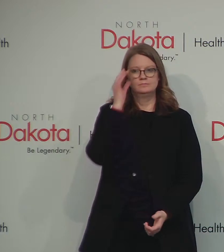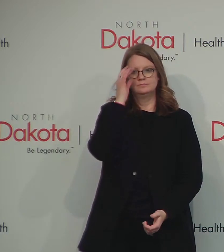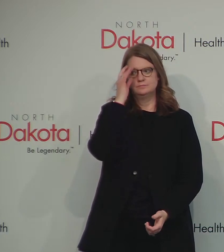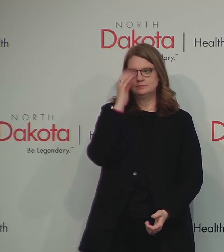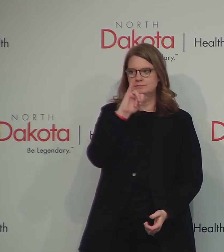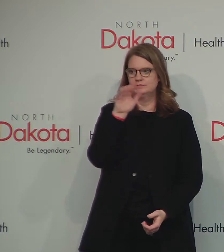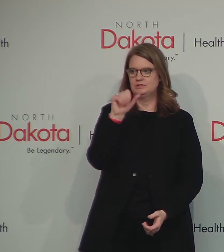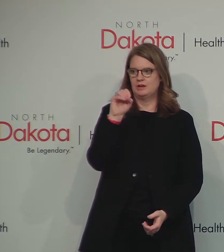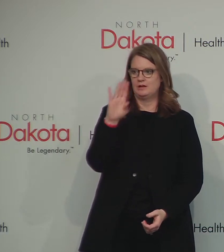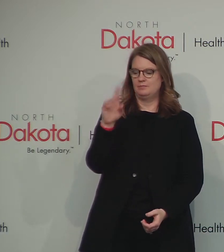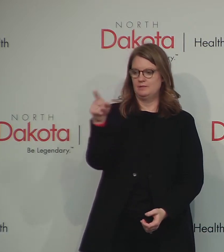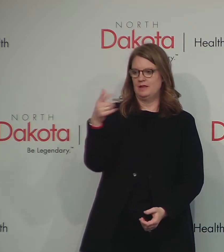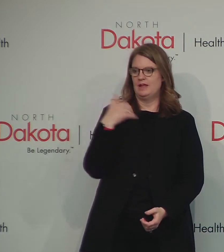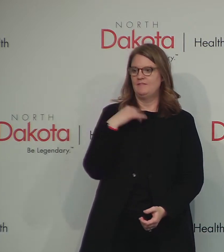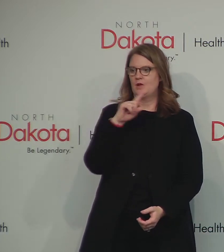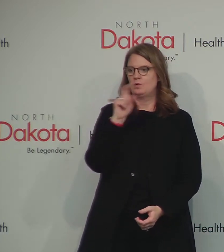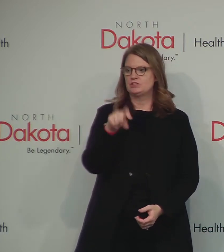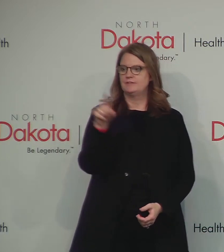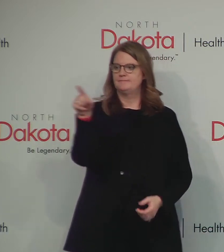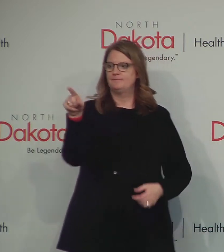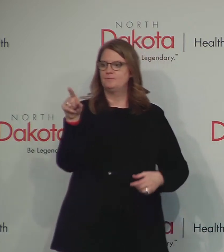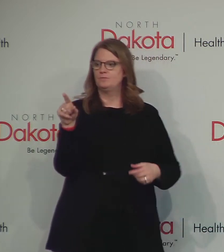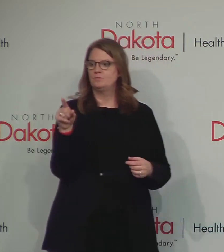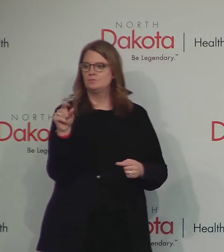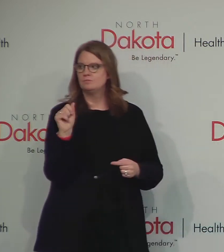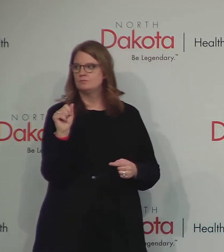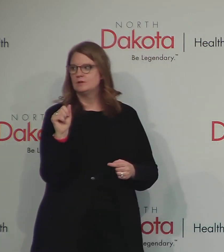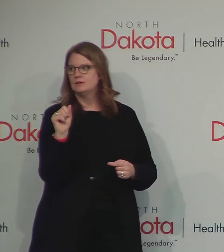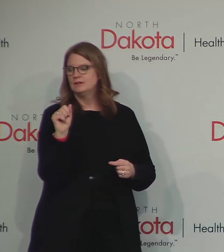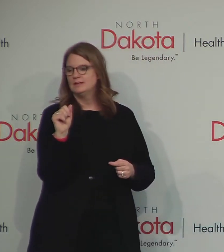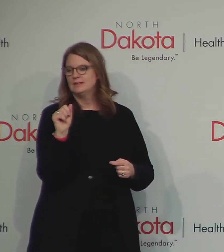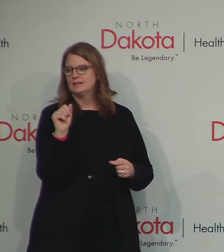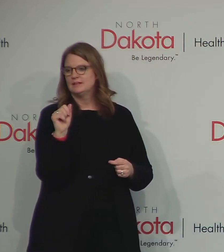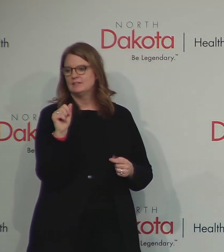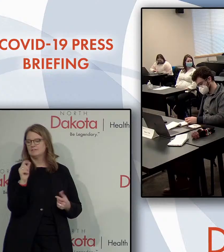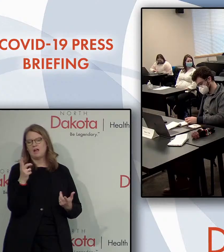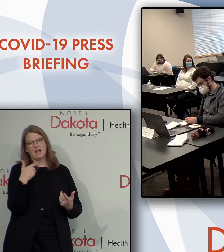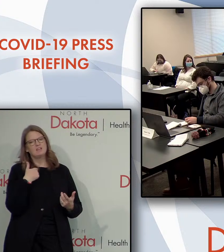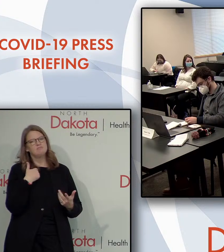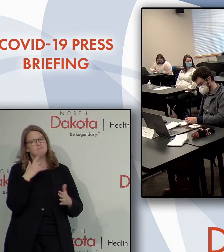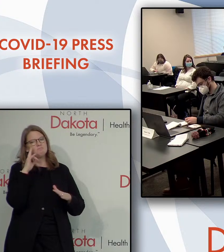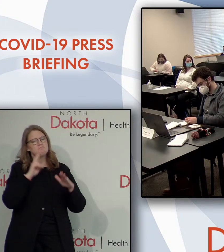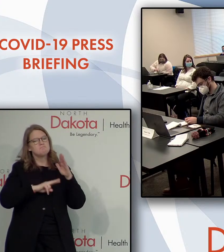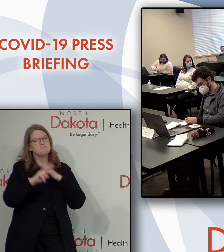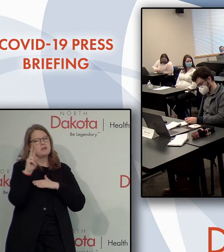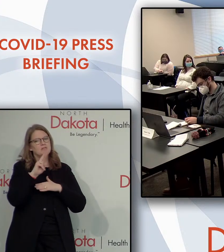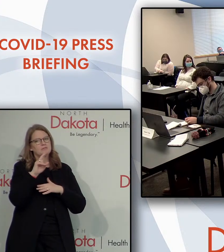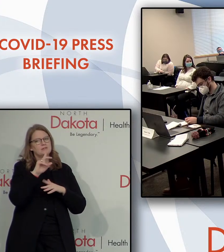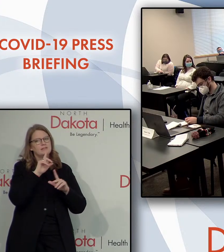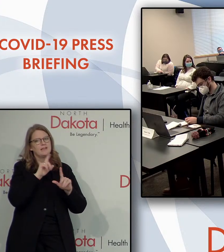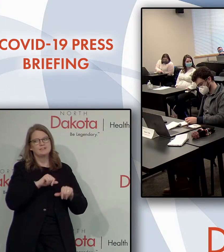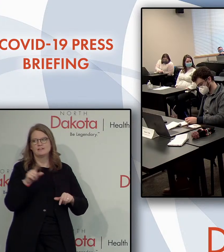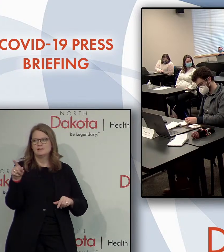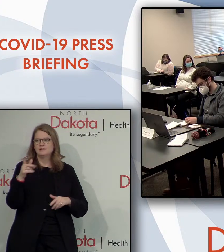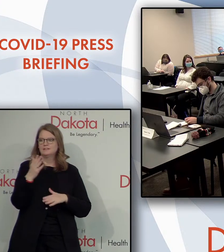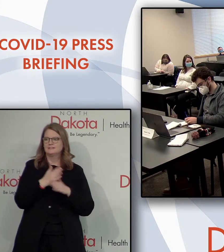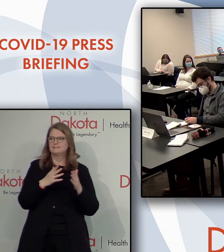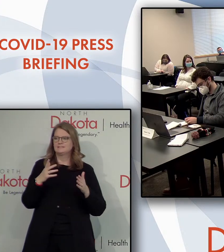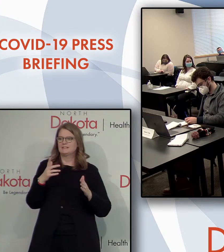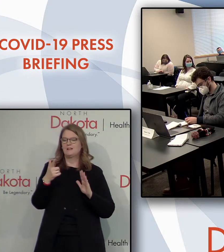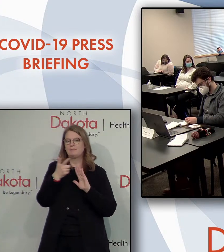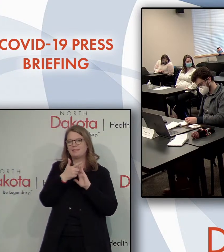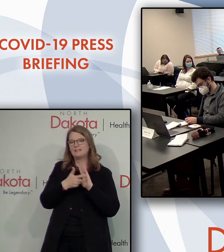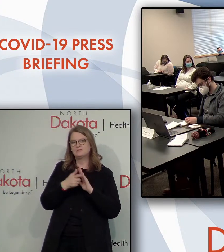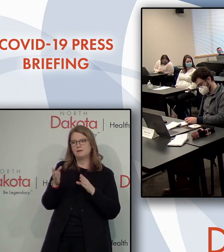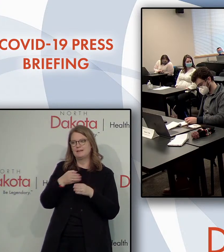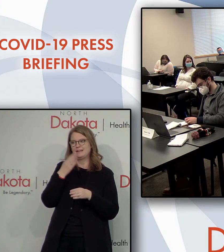Jacob. I got a question for the governor. I can just about guess what the answer is, but in the last week, we've been seeing some legislation about